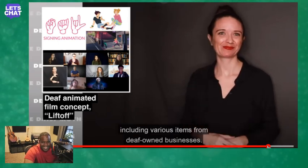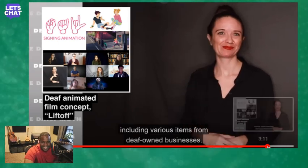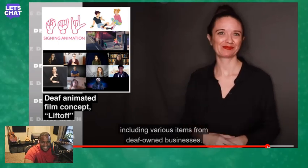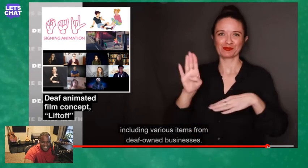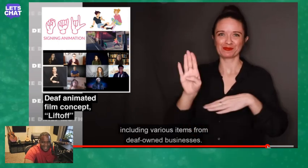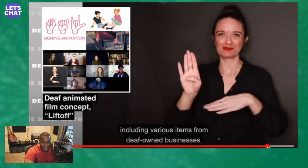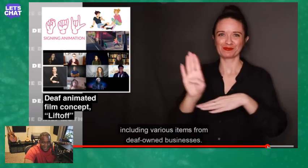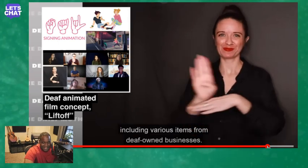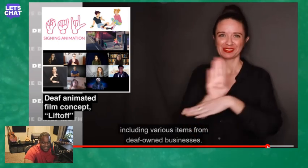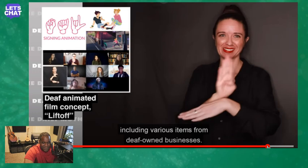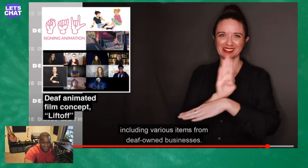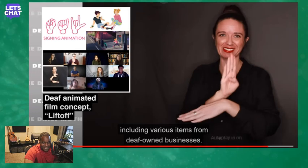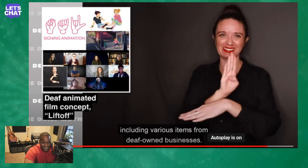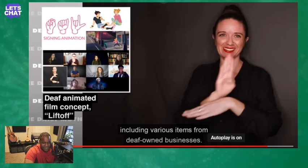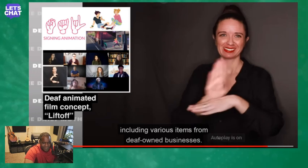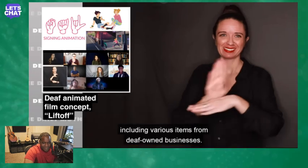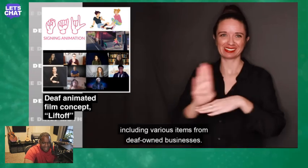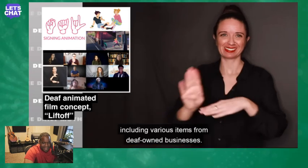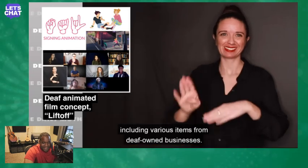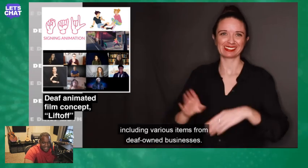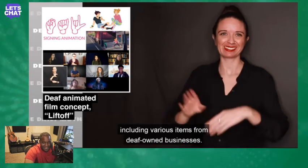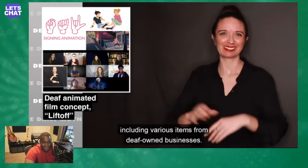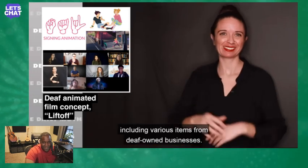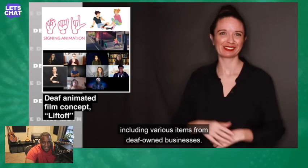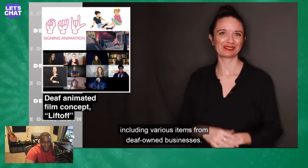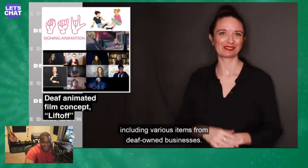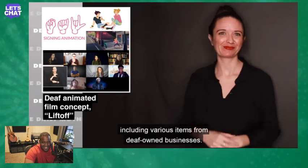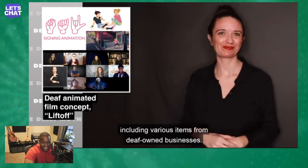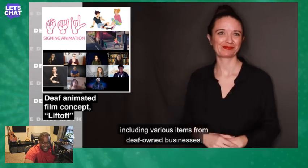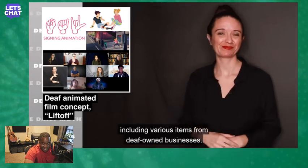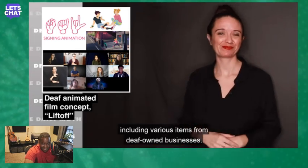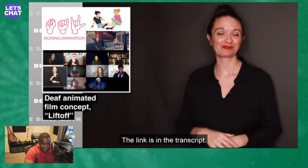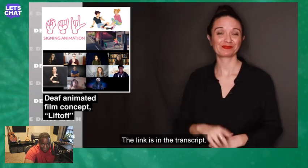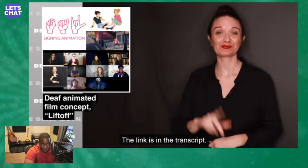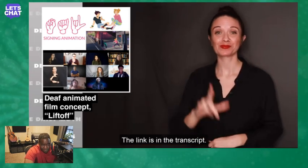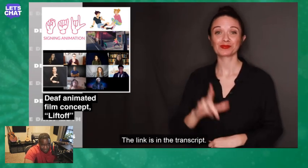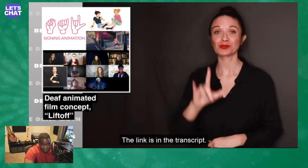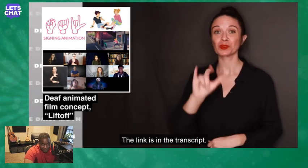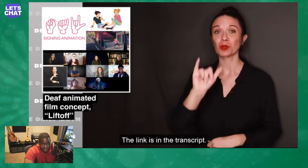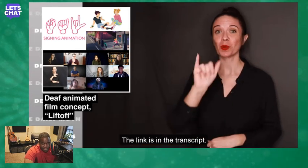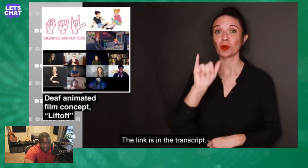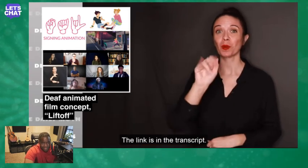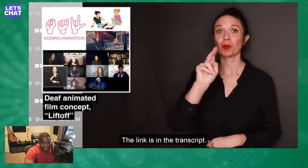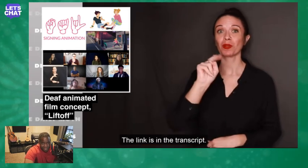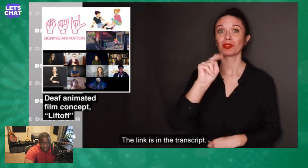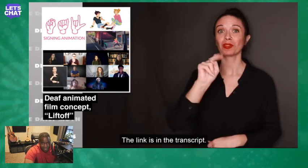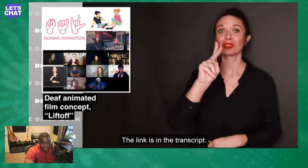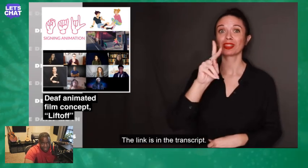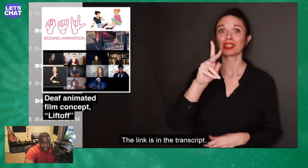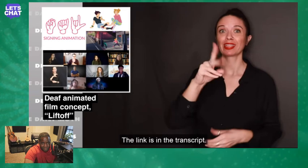That's it. That's all. Okay, so we're almost done. Okay, so deaf businesses.